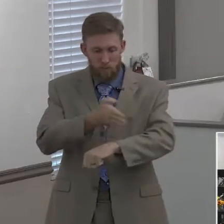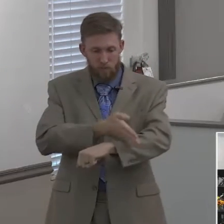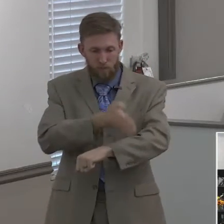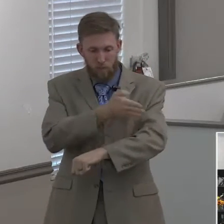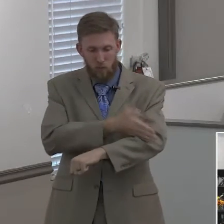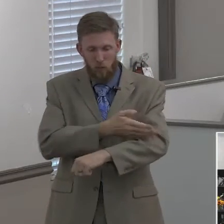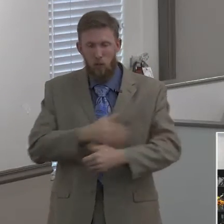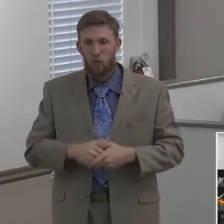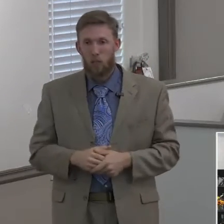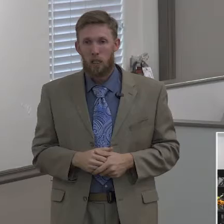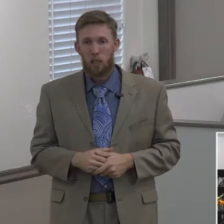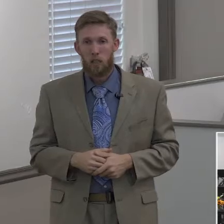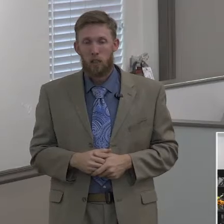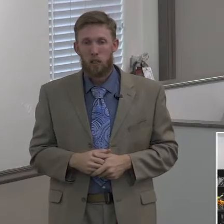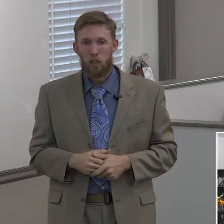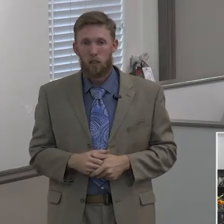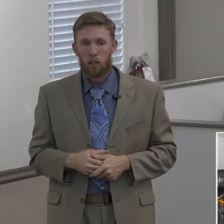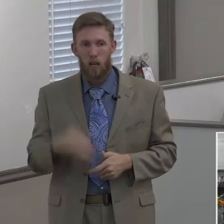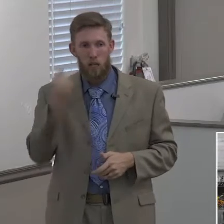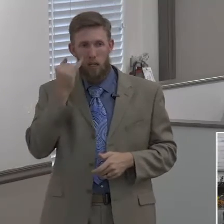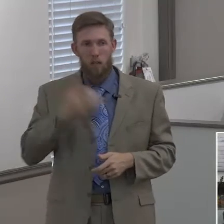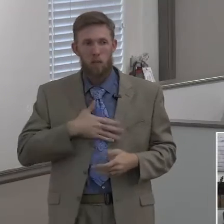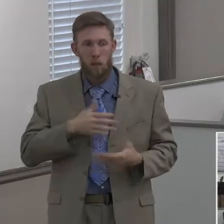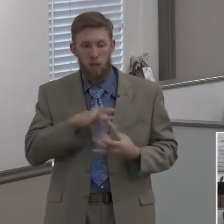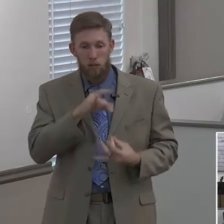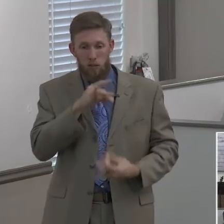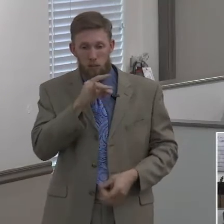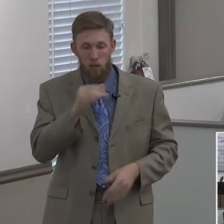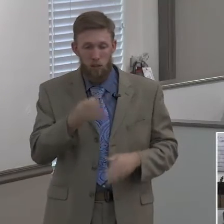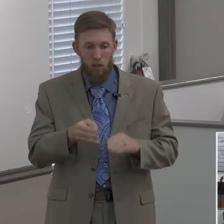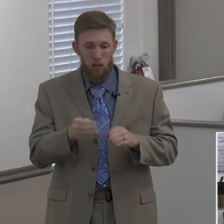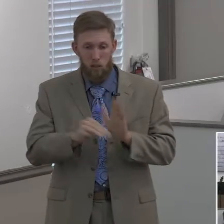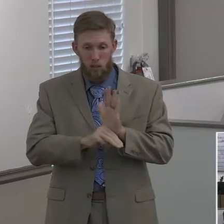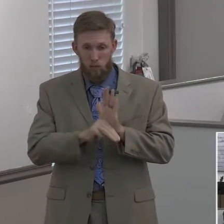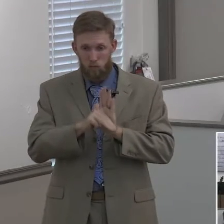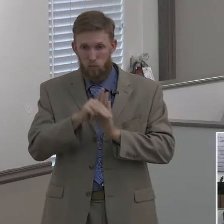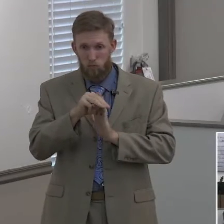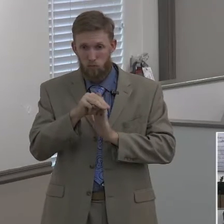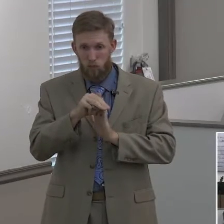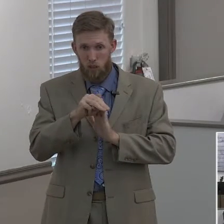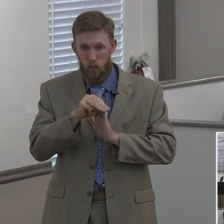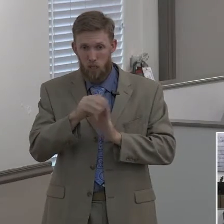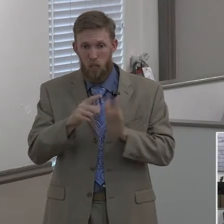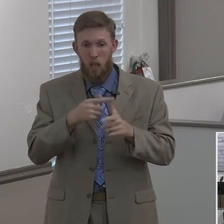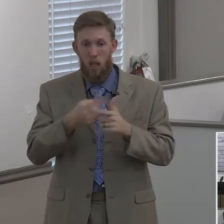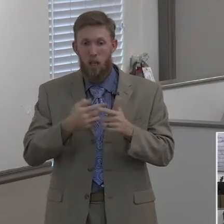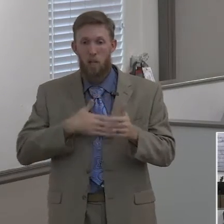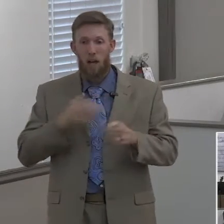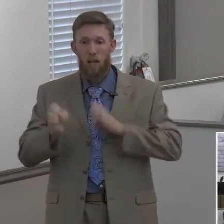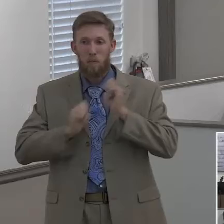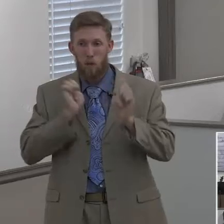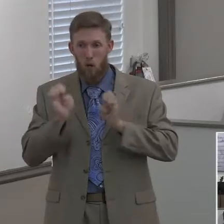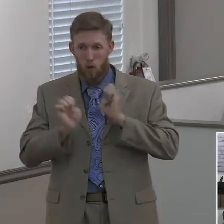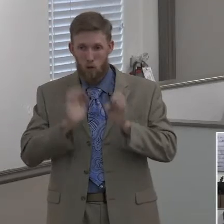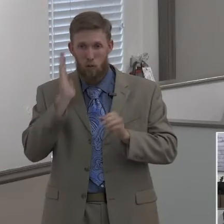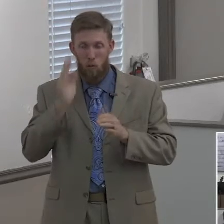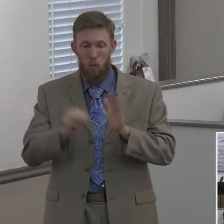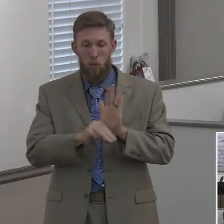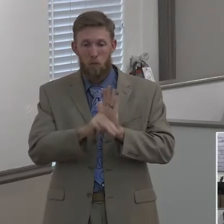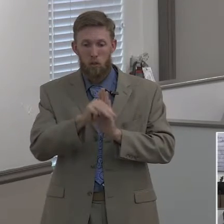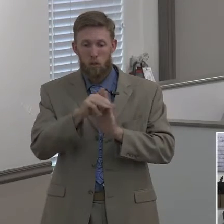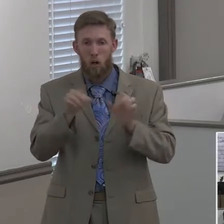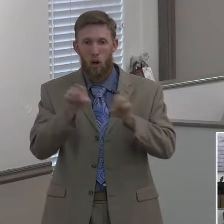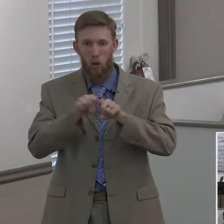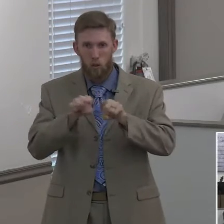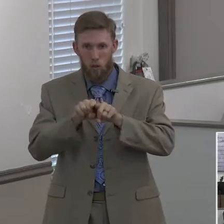spiritually mature. And if I become spiritually mature, I'm going to become emotionally mature. Amen? Amen.